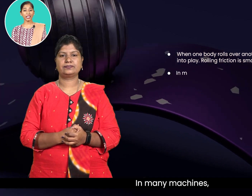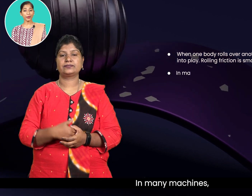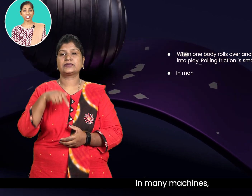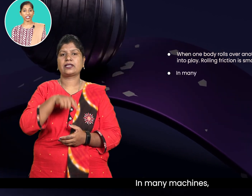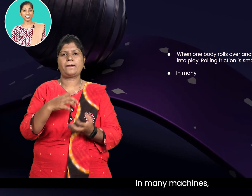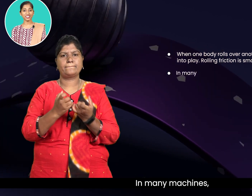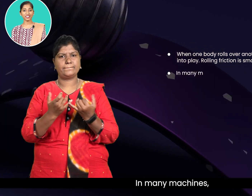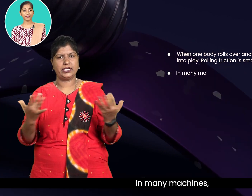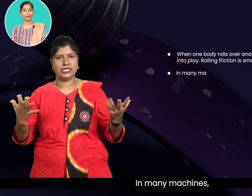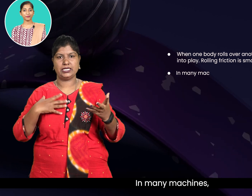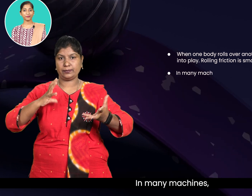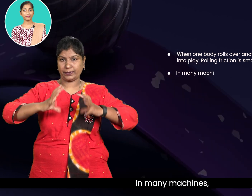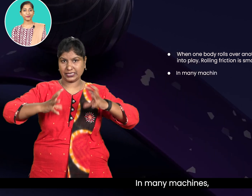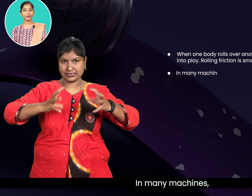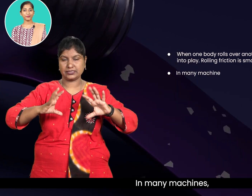In many machines,